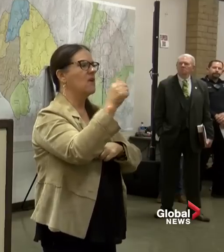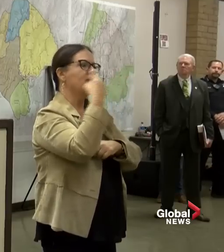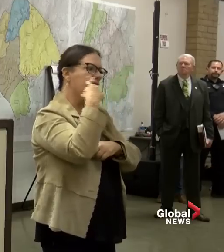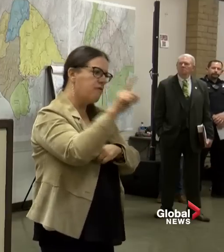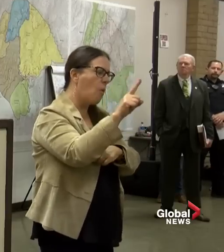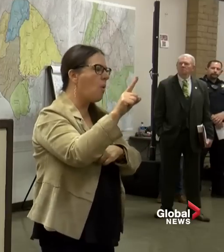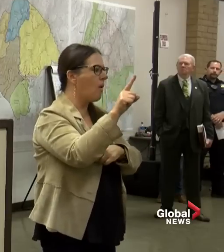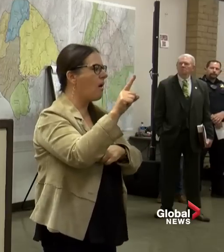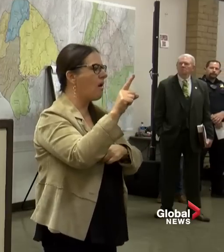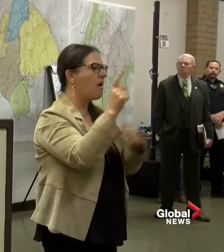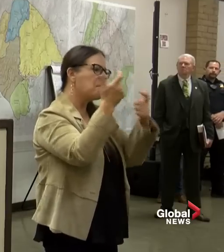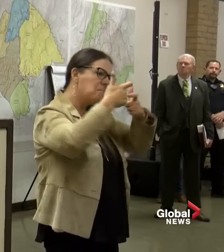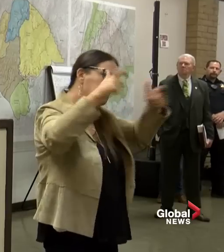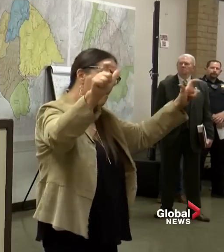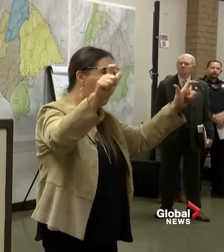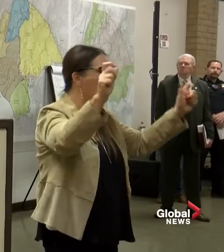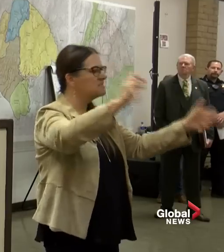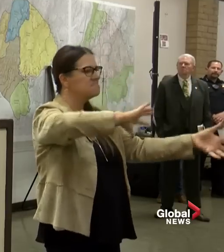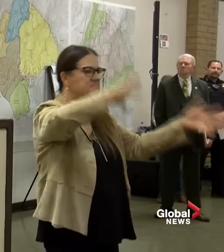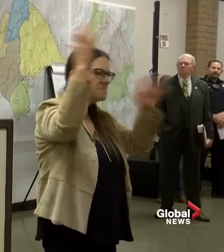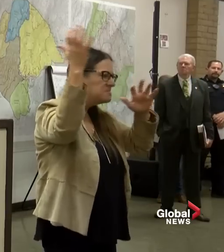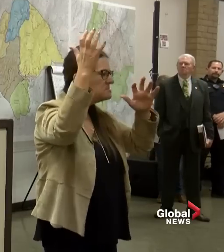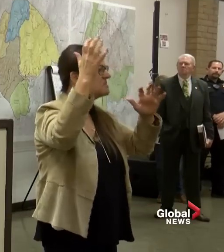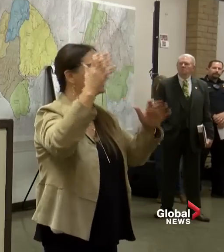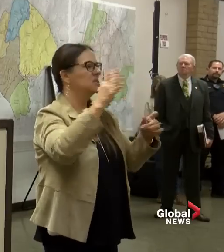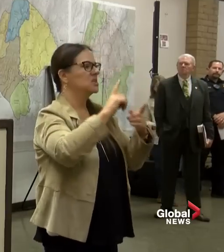incident to help identify human remains.